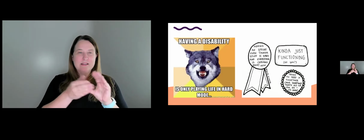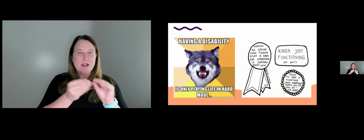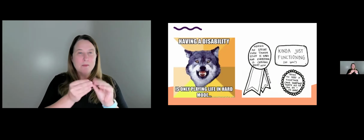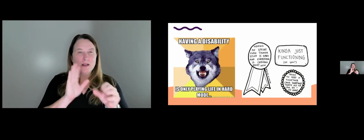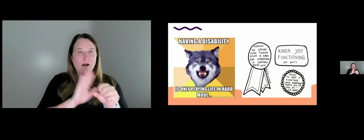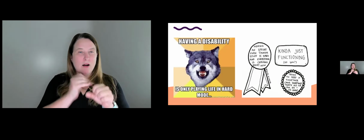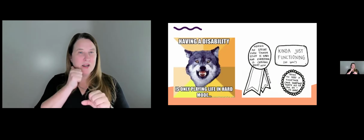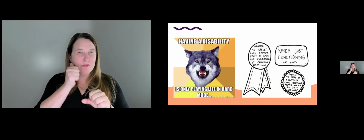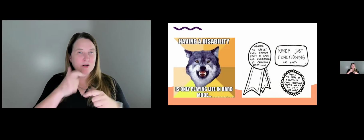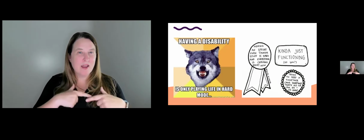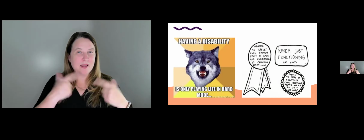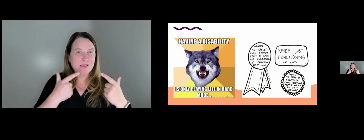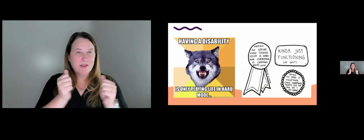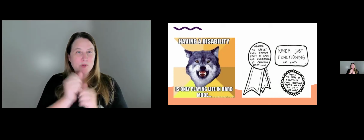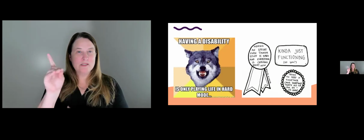relatable.